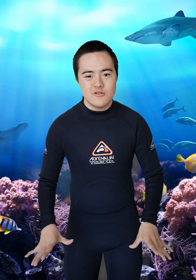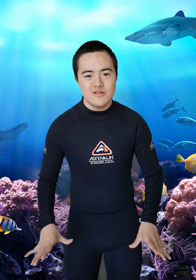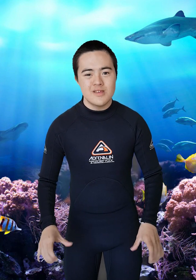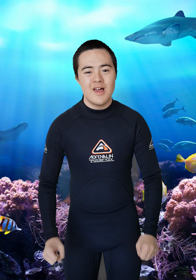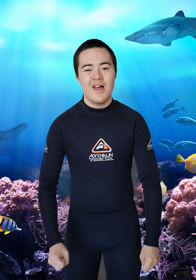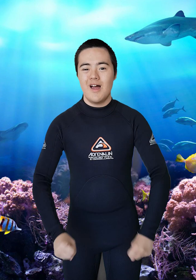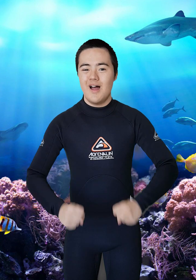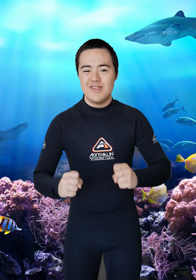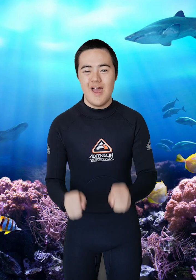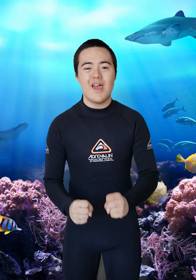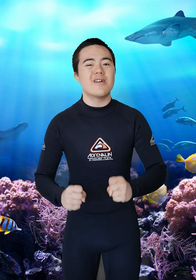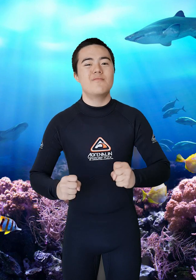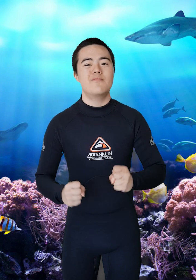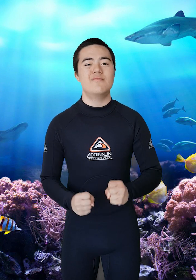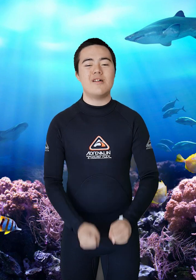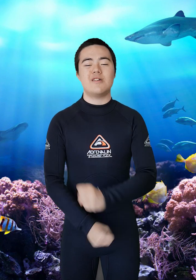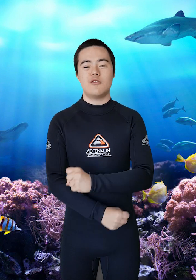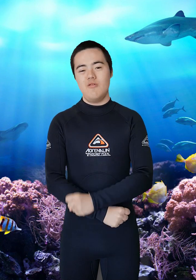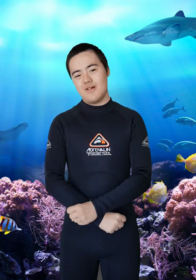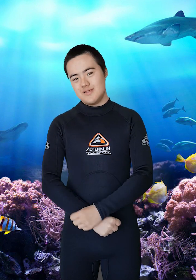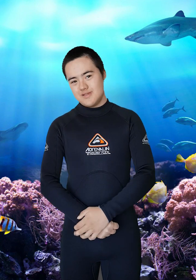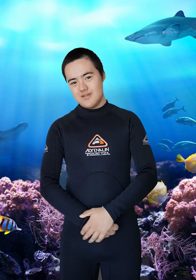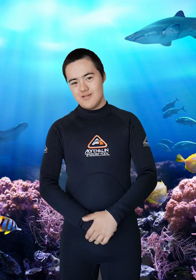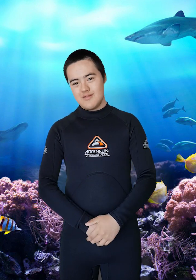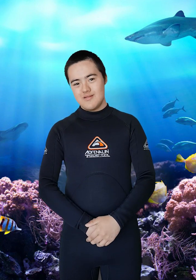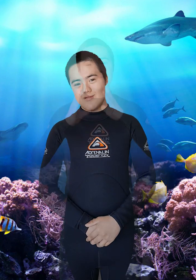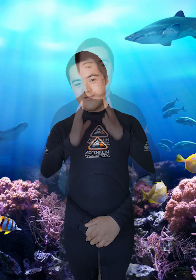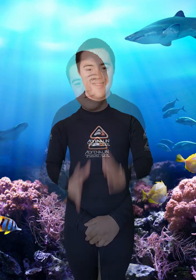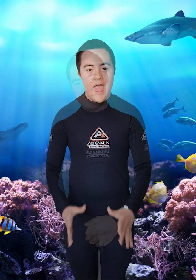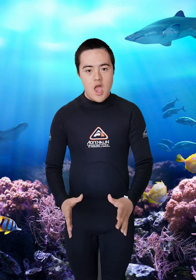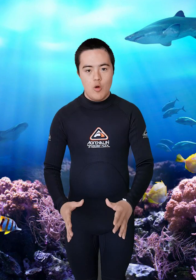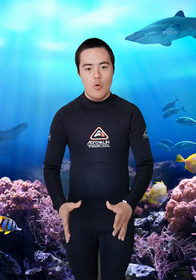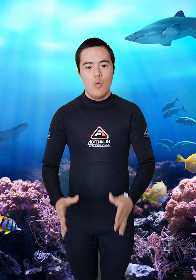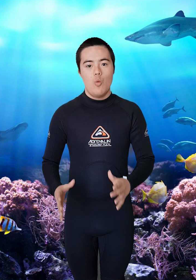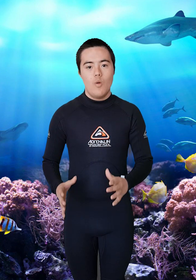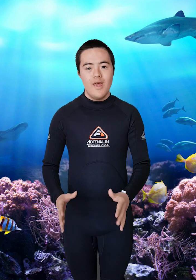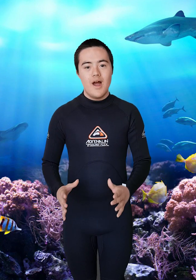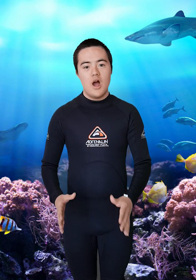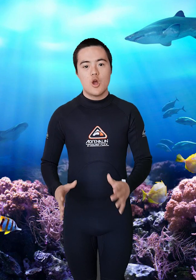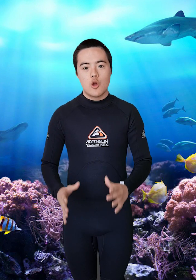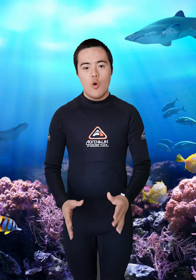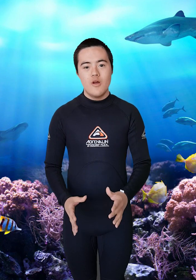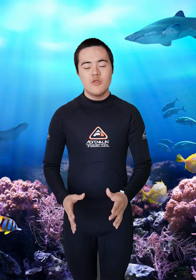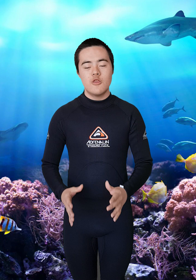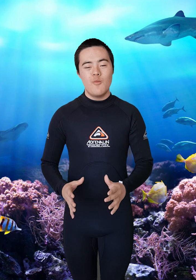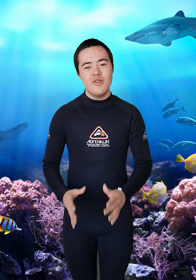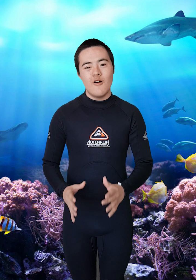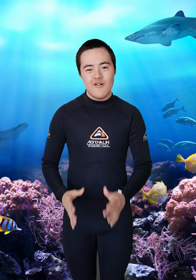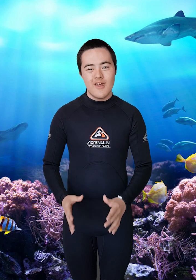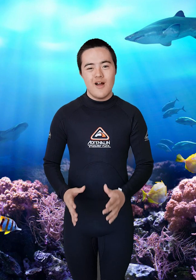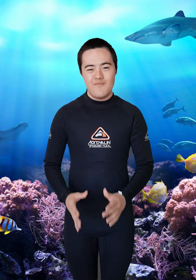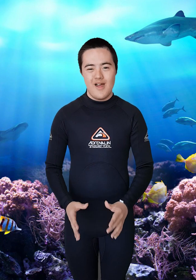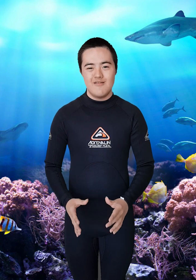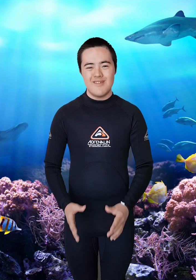octopus attack magic tricks. Now, we are going to be talking about